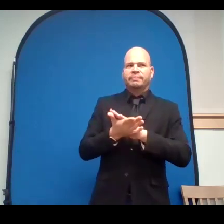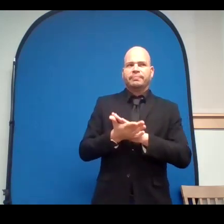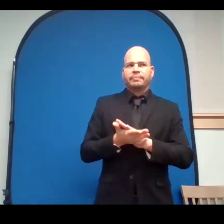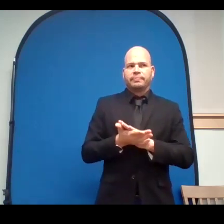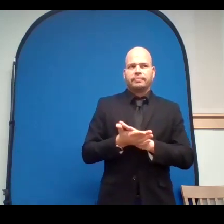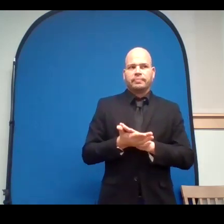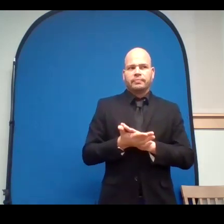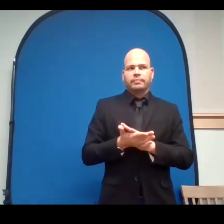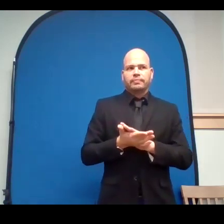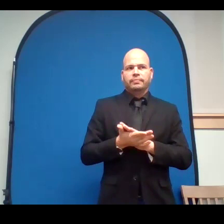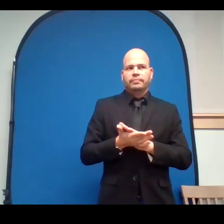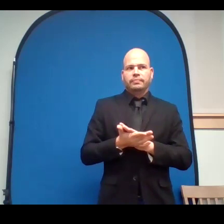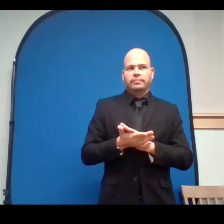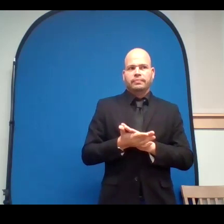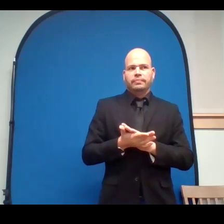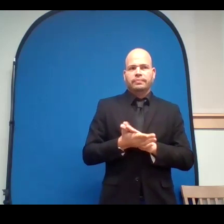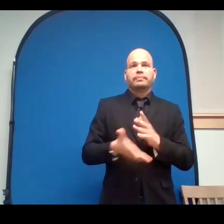when I became the company commander,